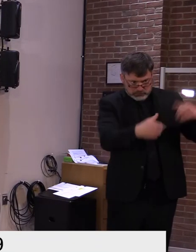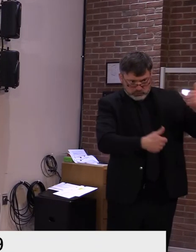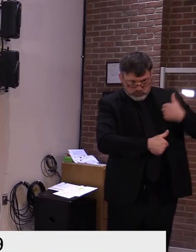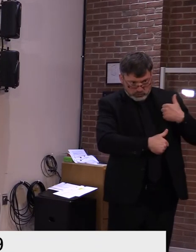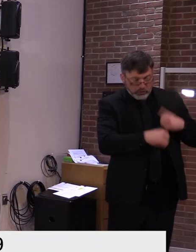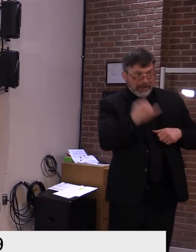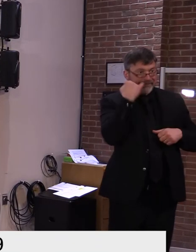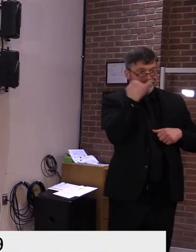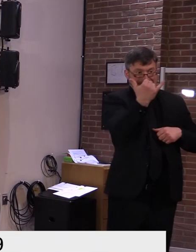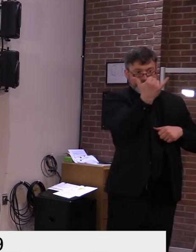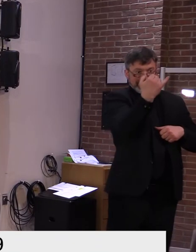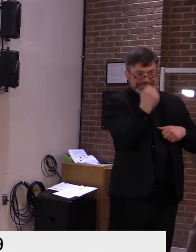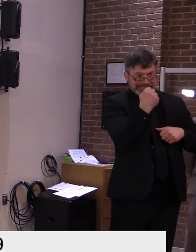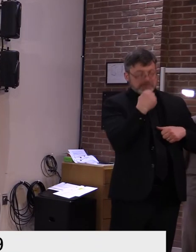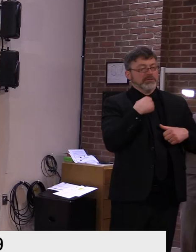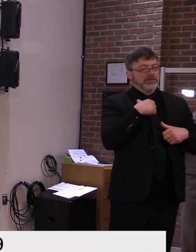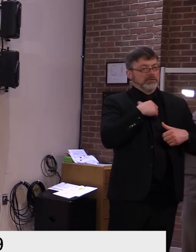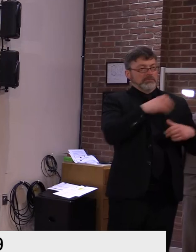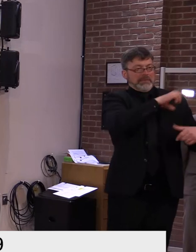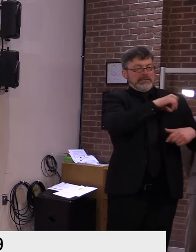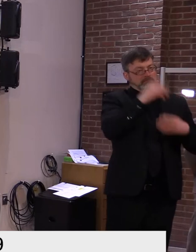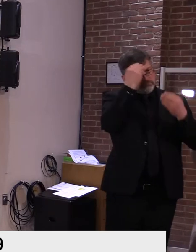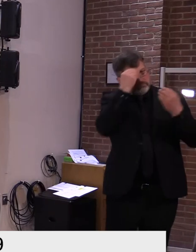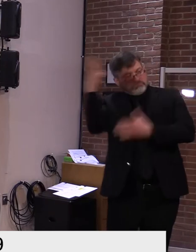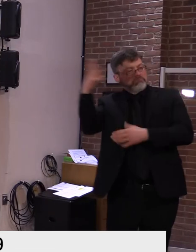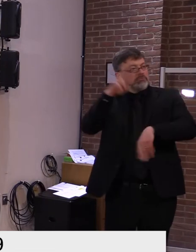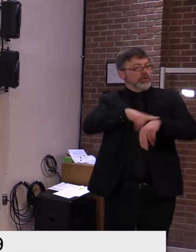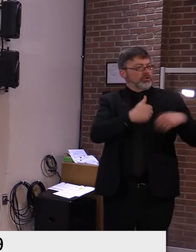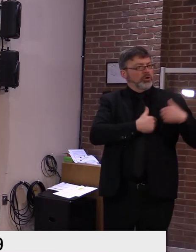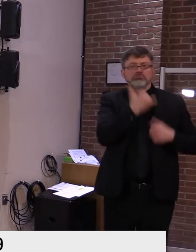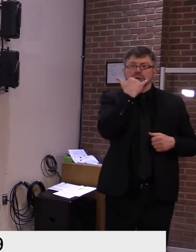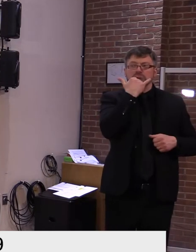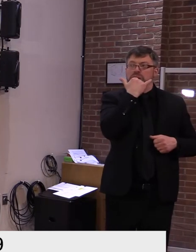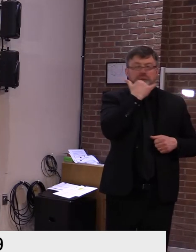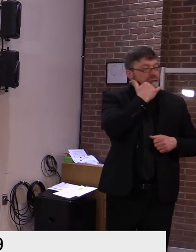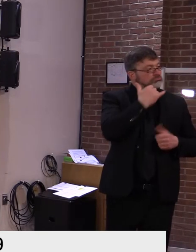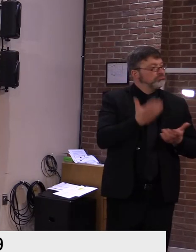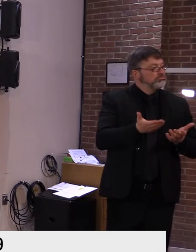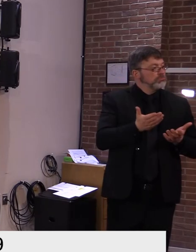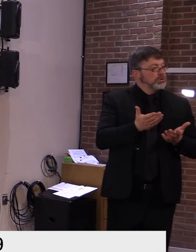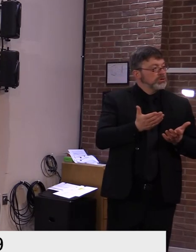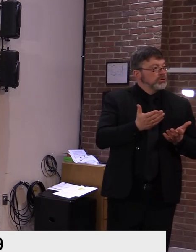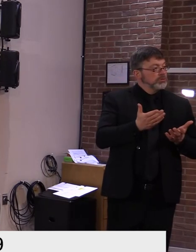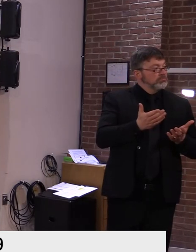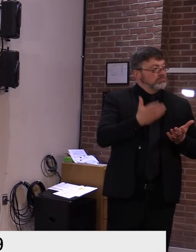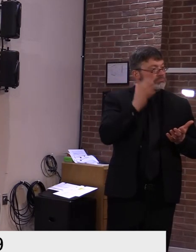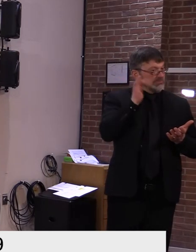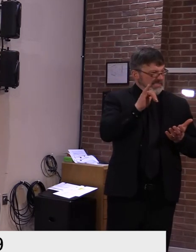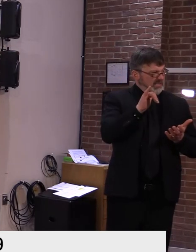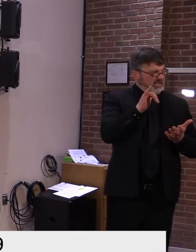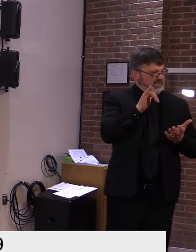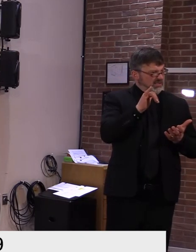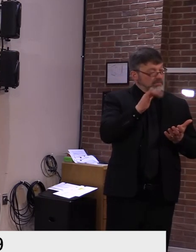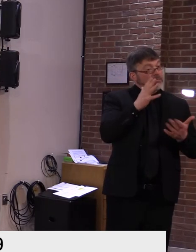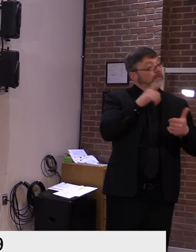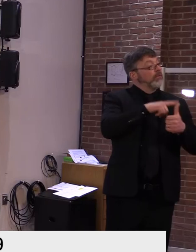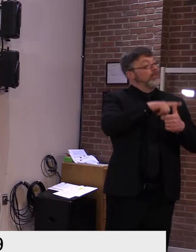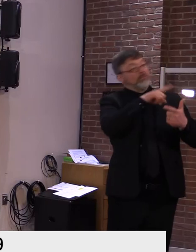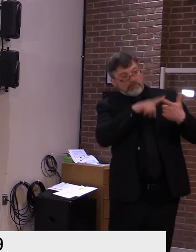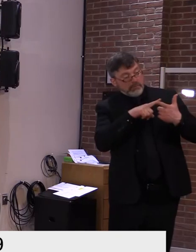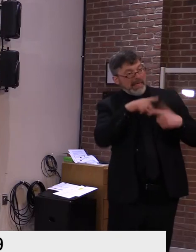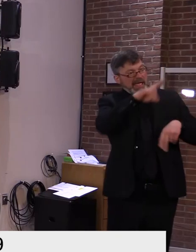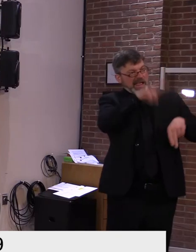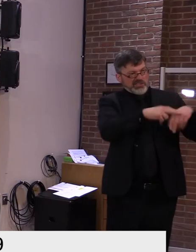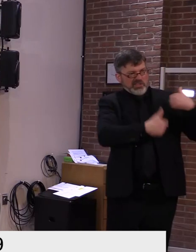understand when members of the Guard have issues that ought to be addressed, such as these. And, you know, knowing